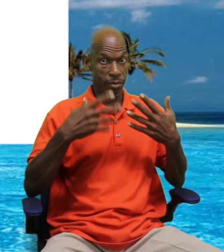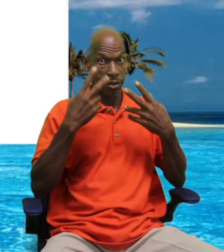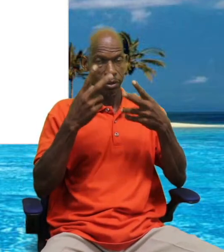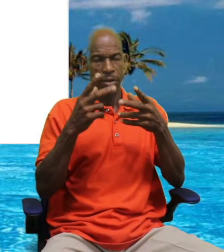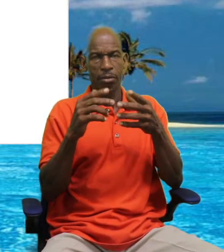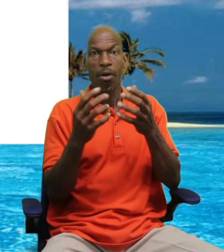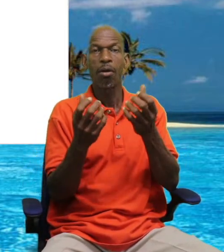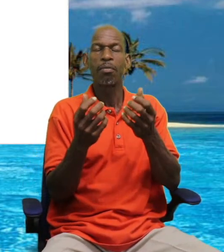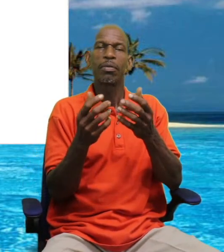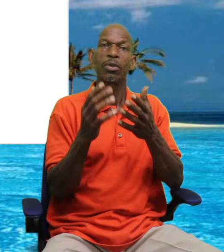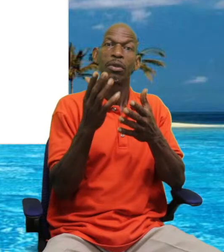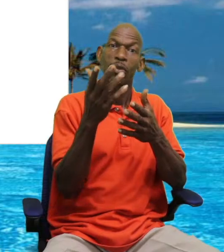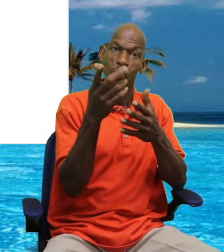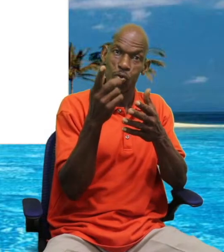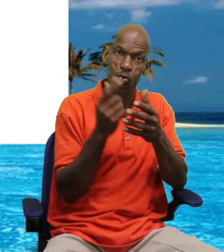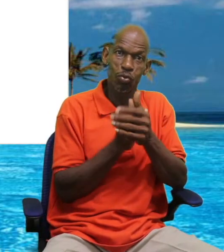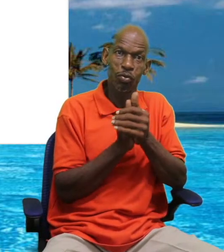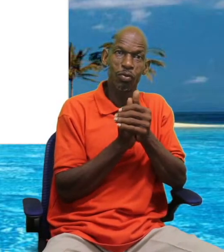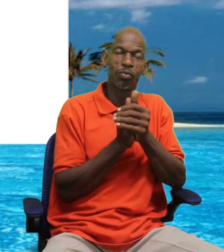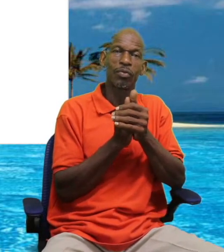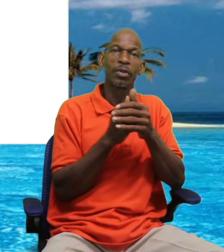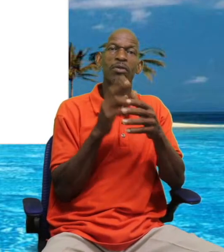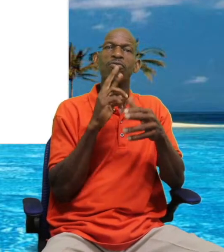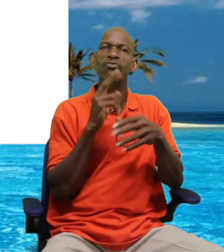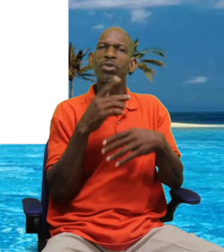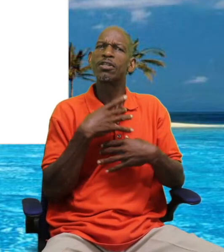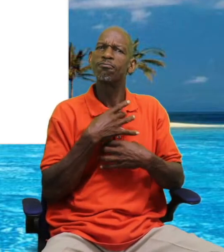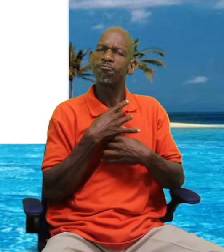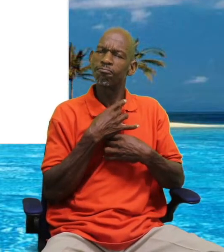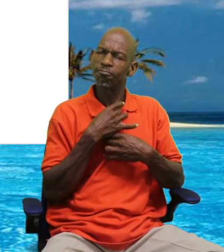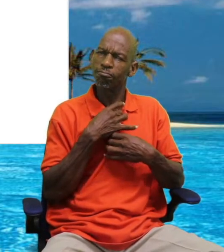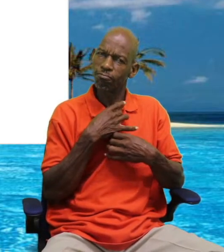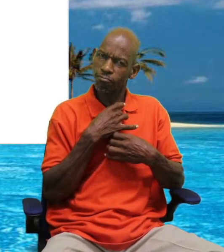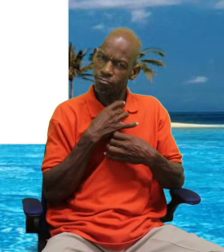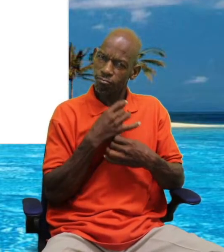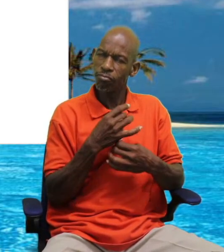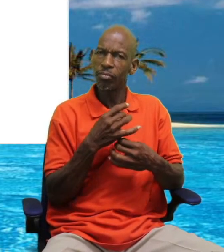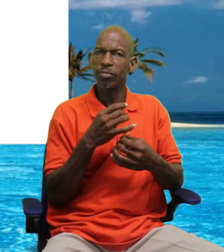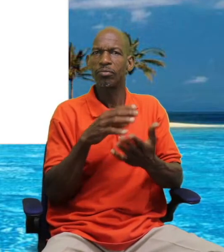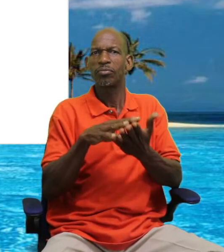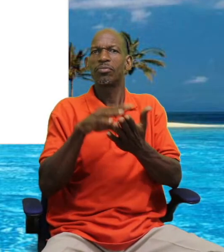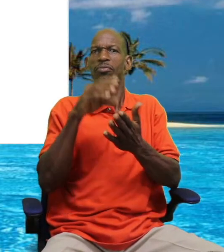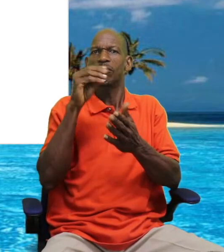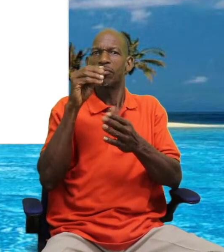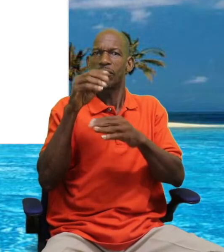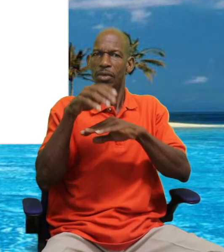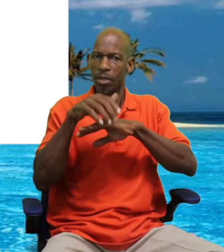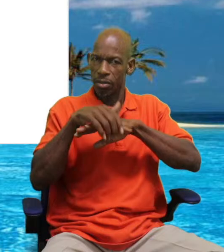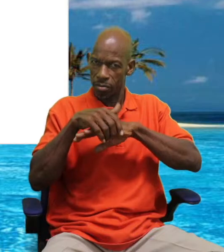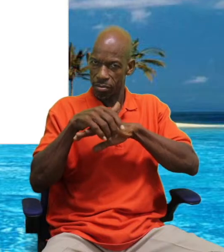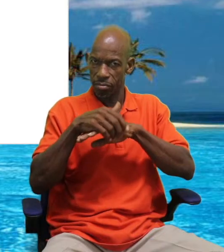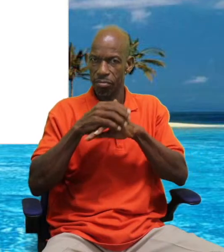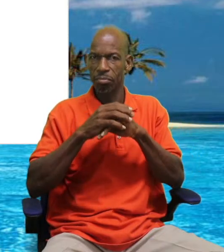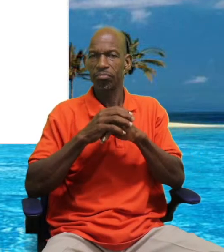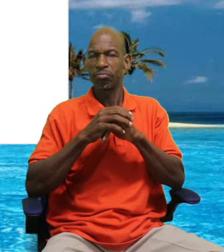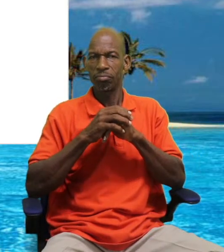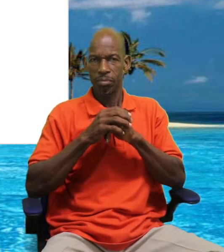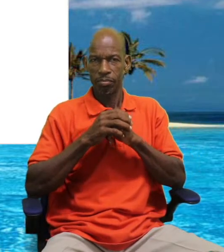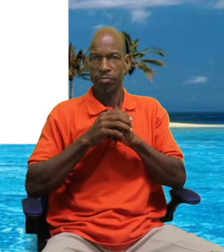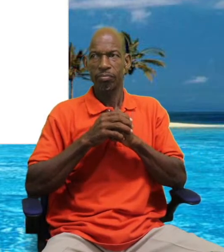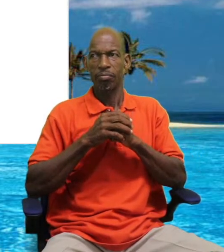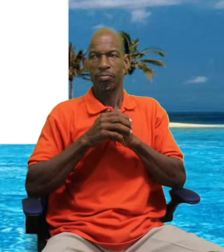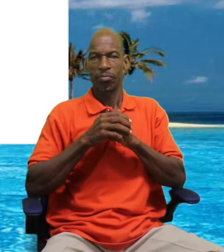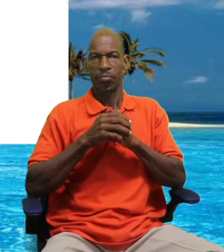come on live and those who come afterwards, where we have our YouTube channel where we have all